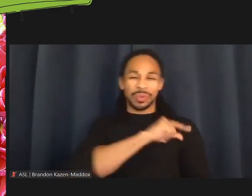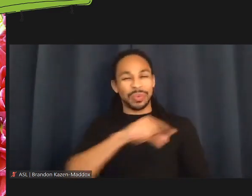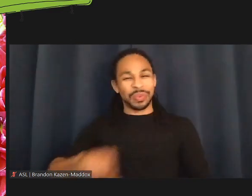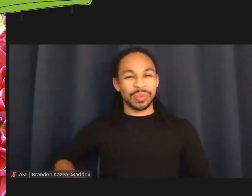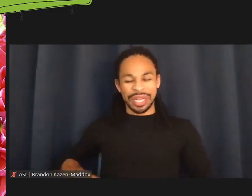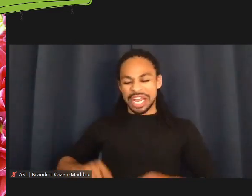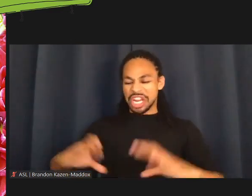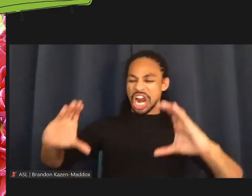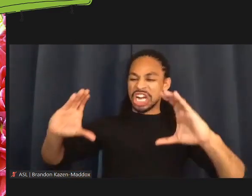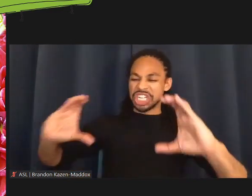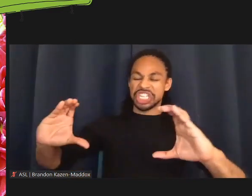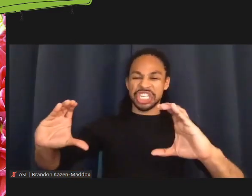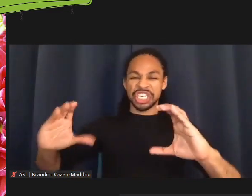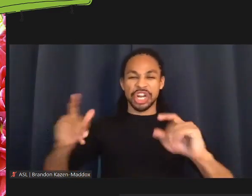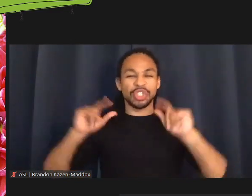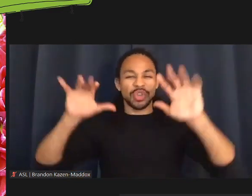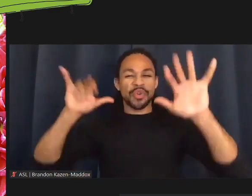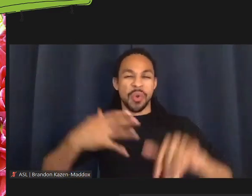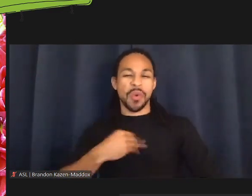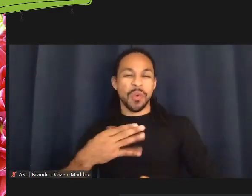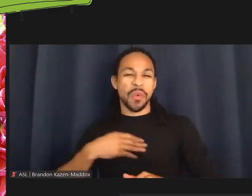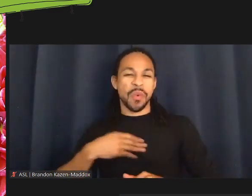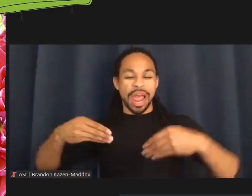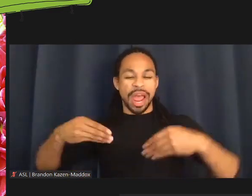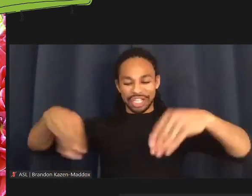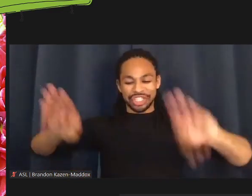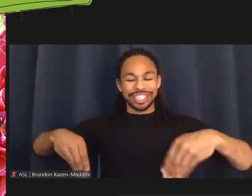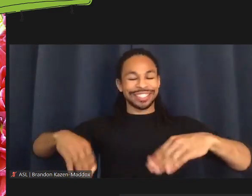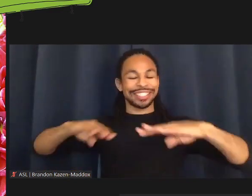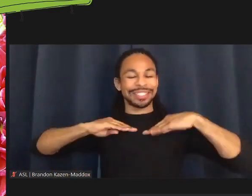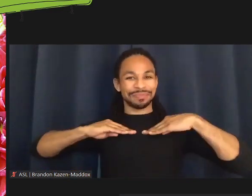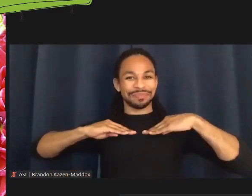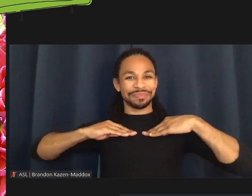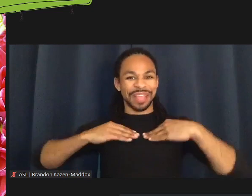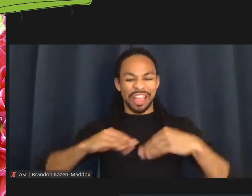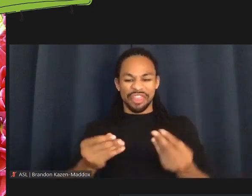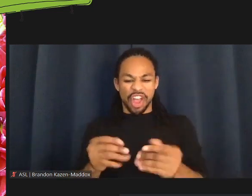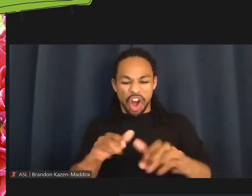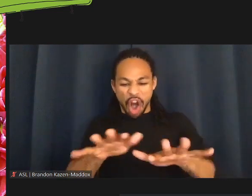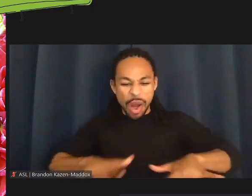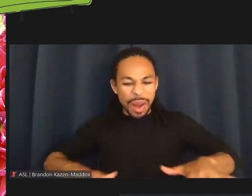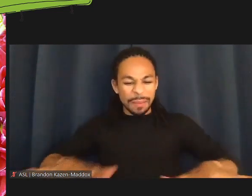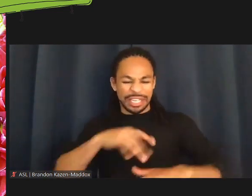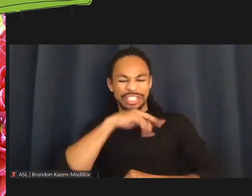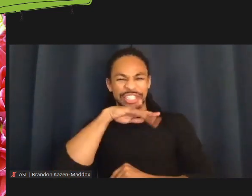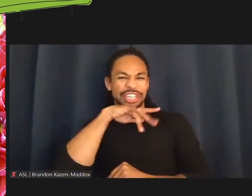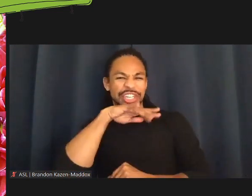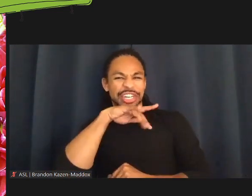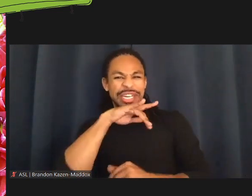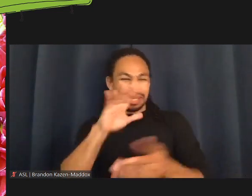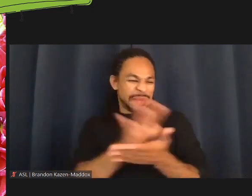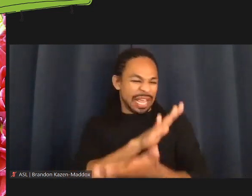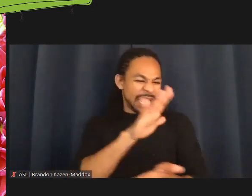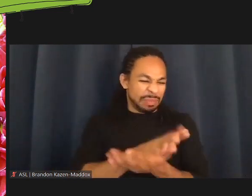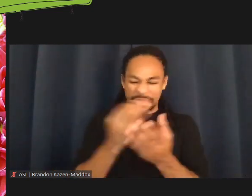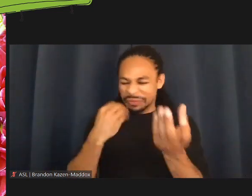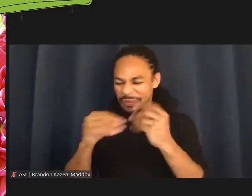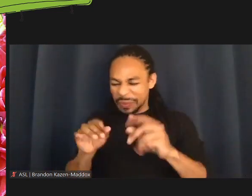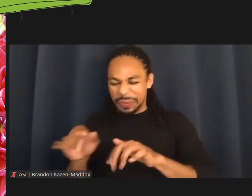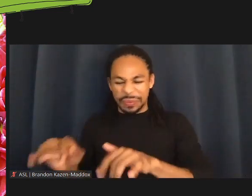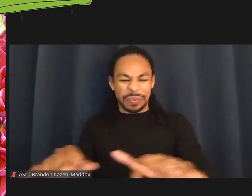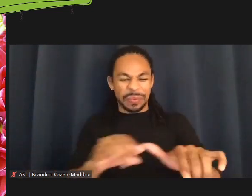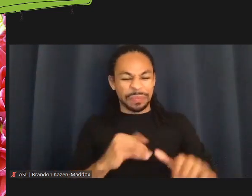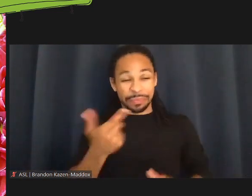sheets. The carpet was dirty with particles of paper and food crumbs. The bulky black television showed